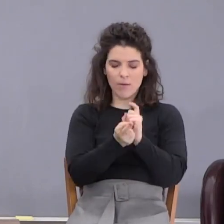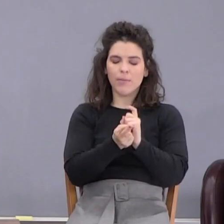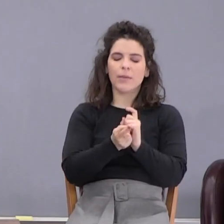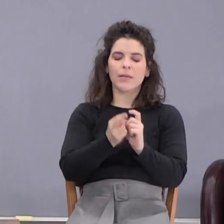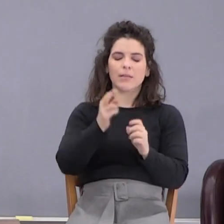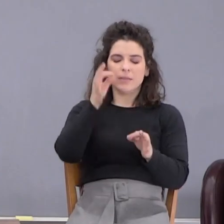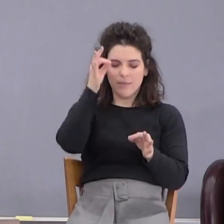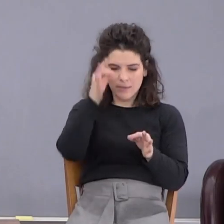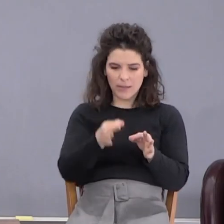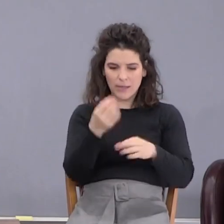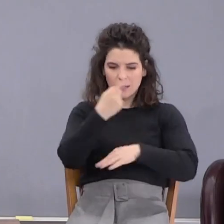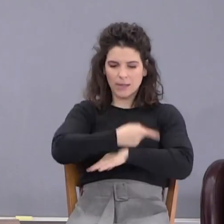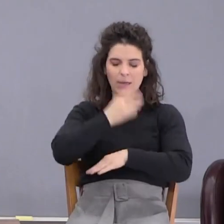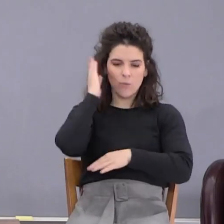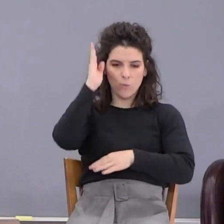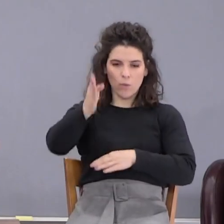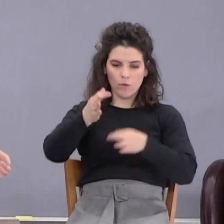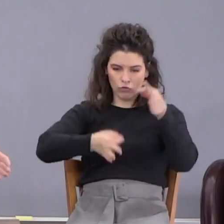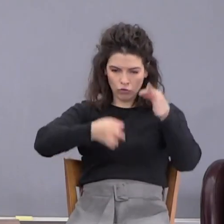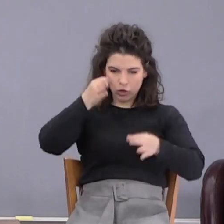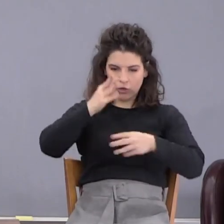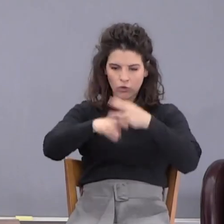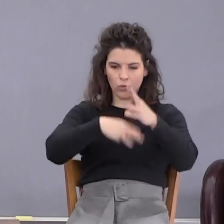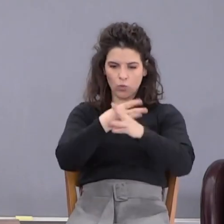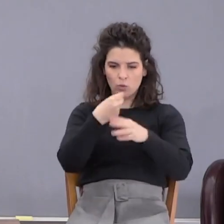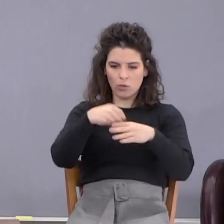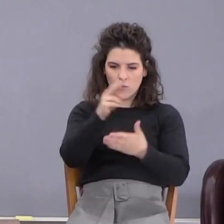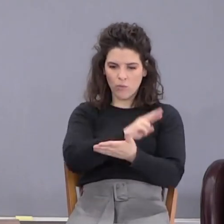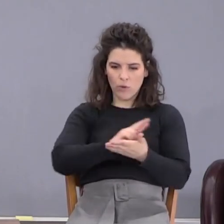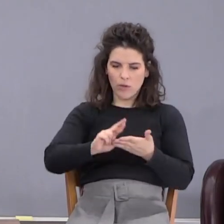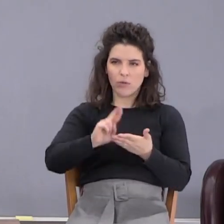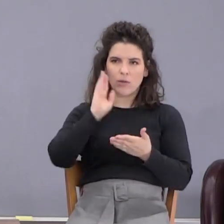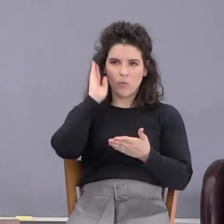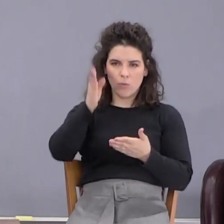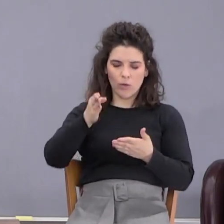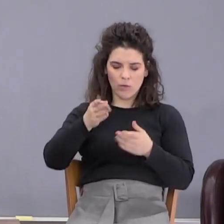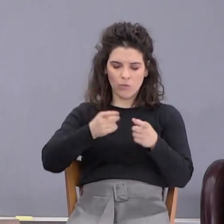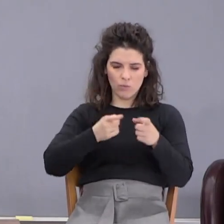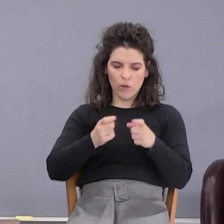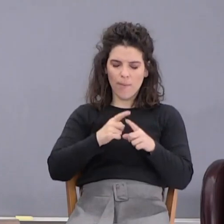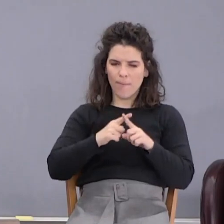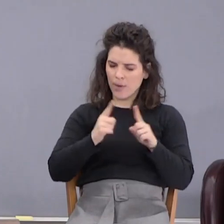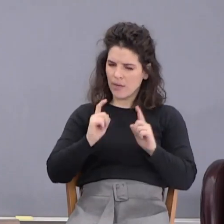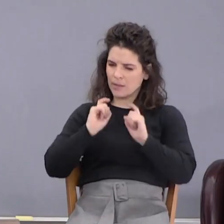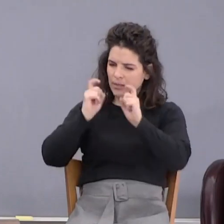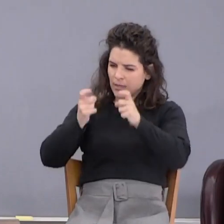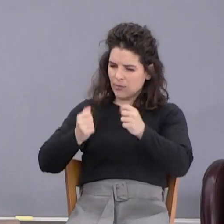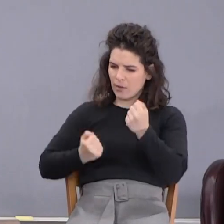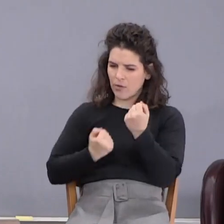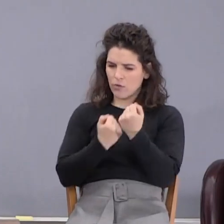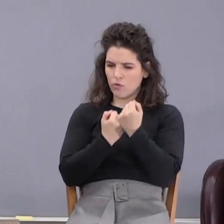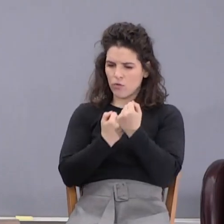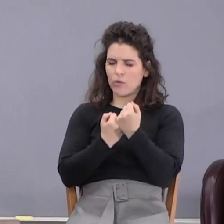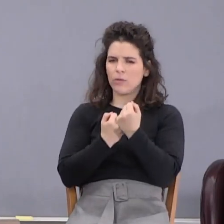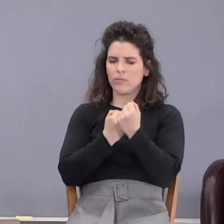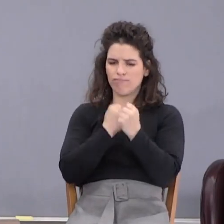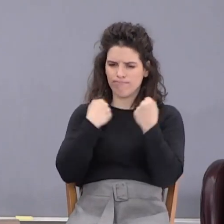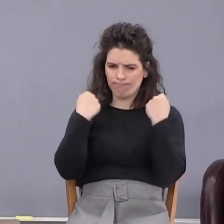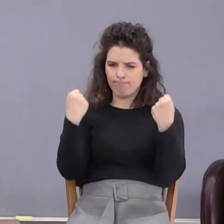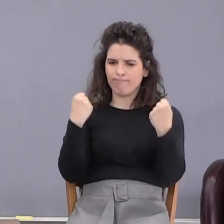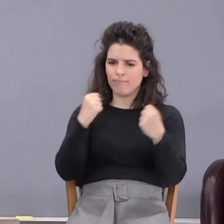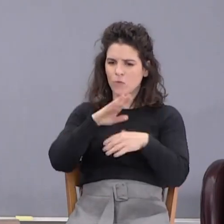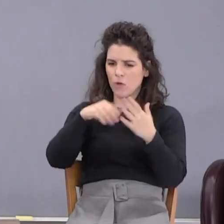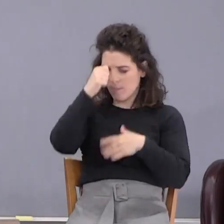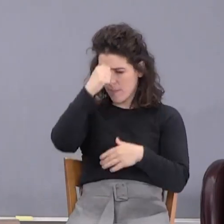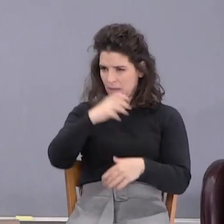by that man whom he hath ordained, whereof he hath given assurance unto all men, in that he hath raised